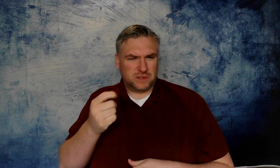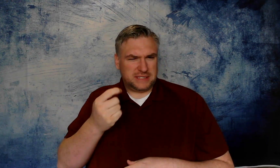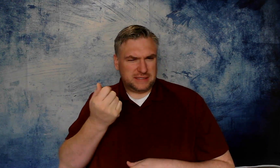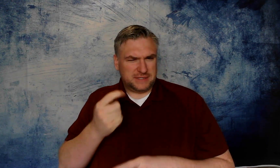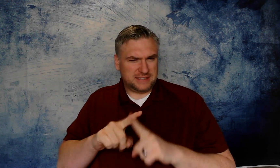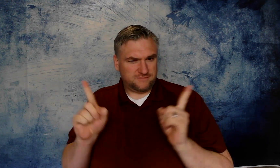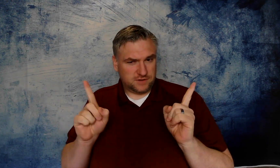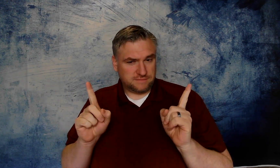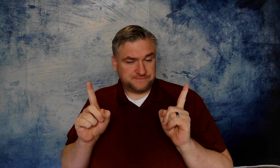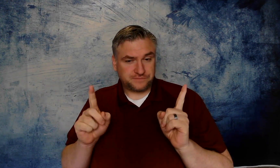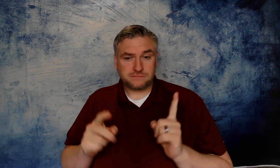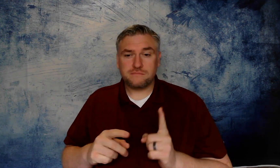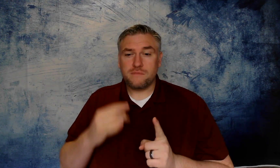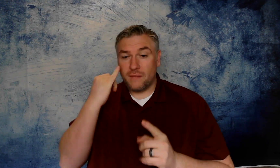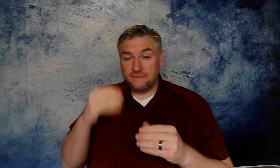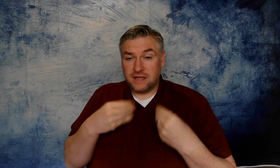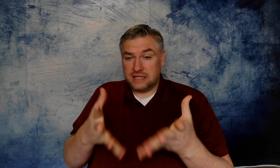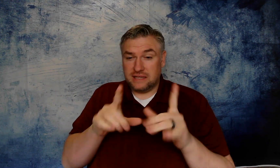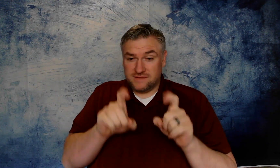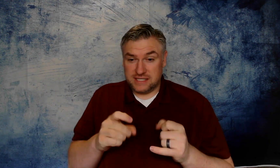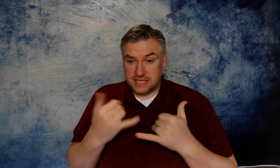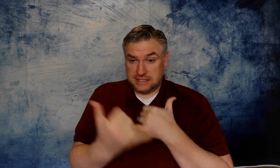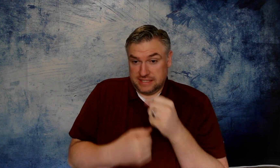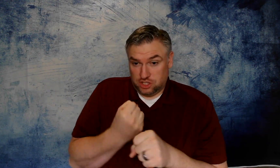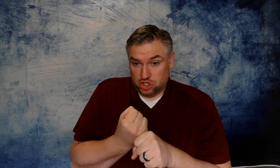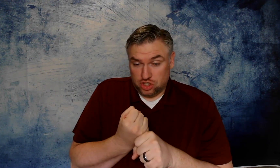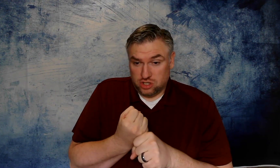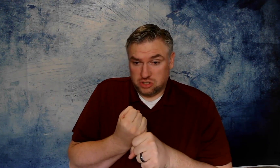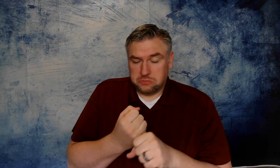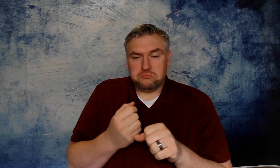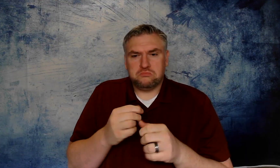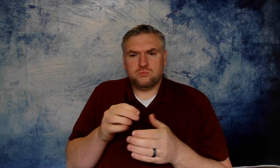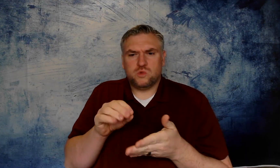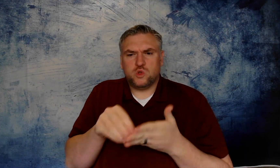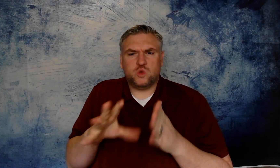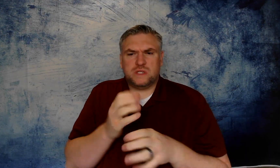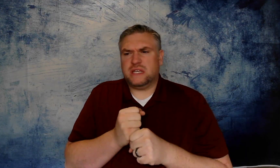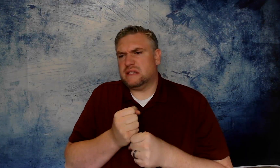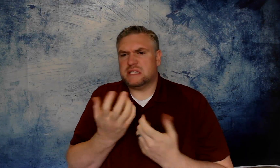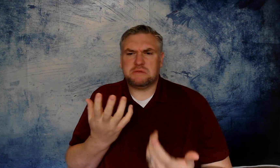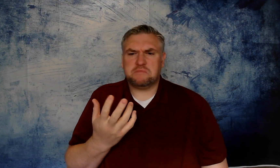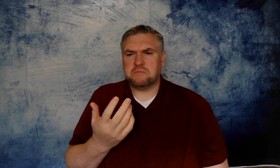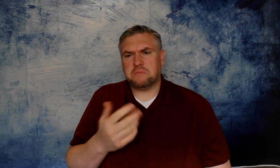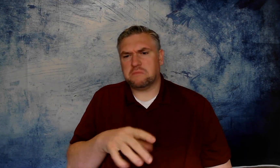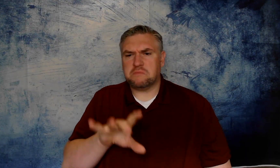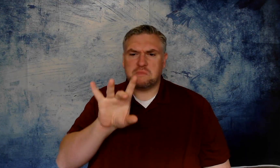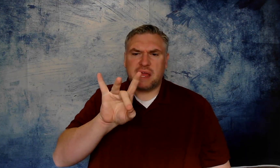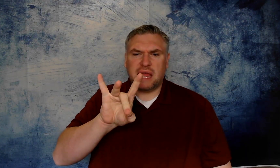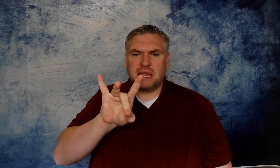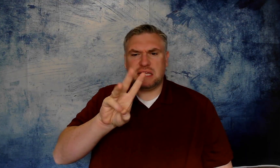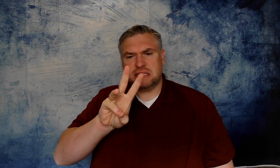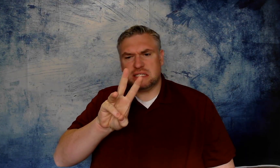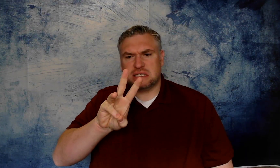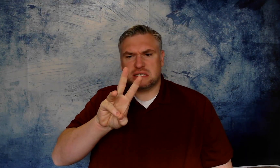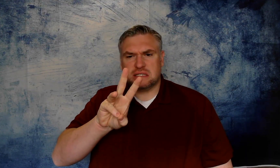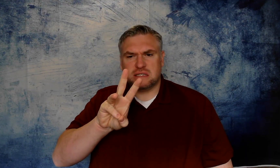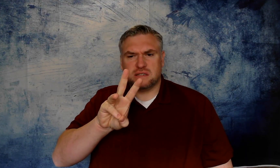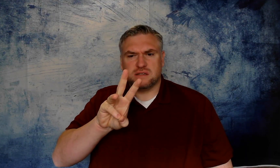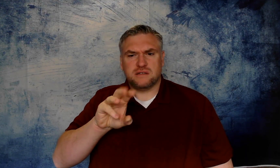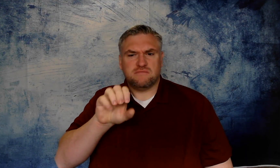improved. Standard scores are different. If I give a test this year, and a student got, let's say, a